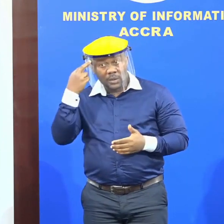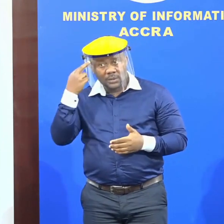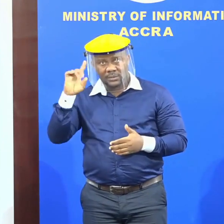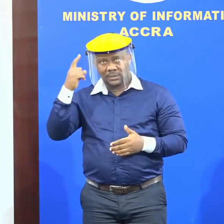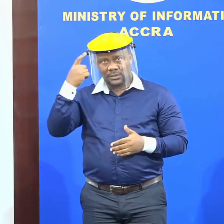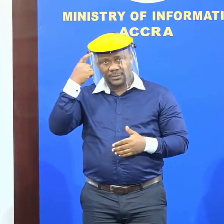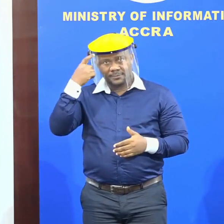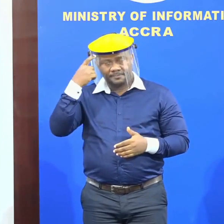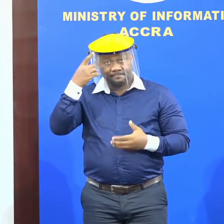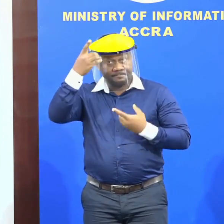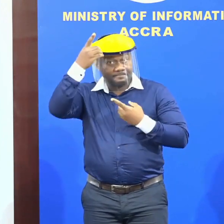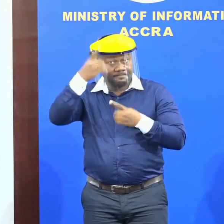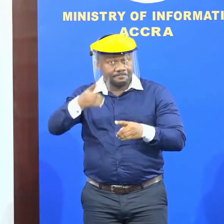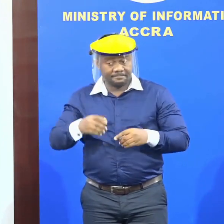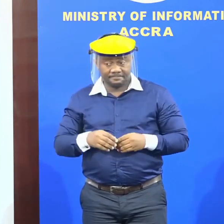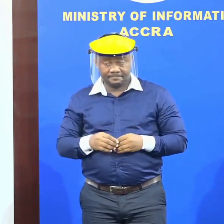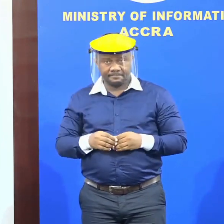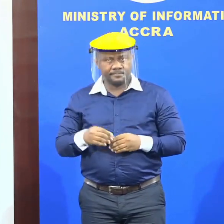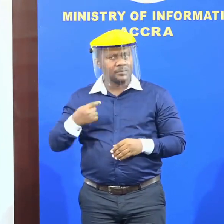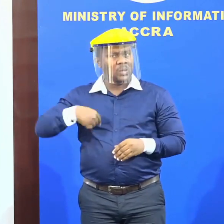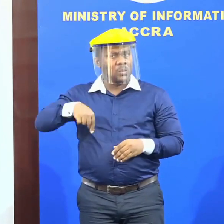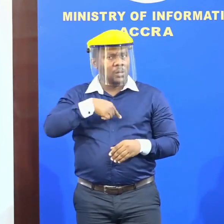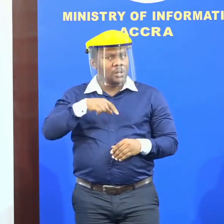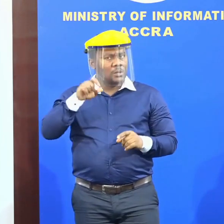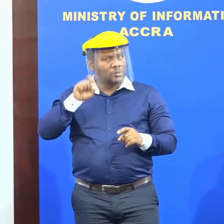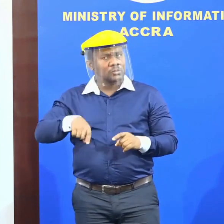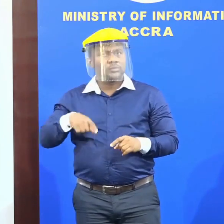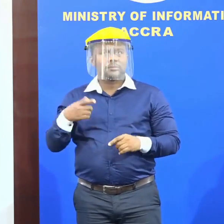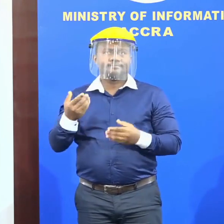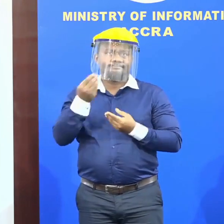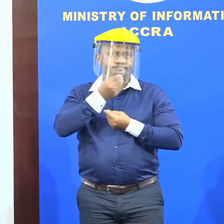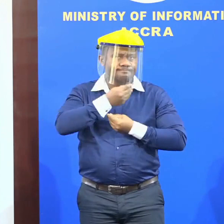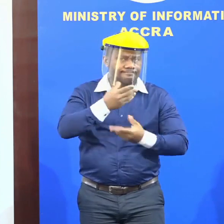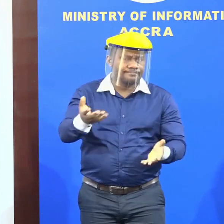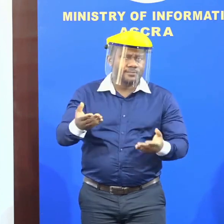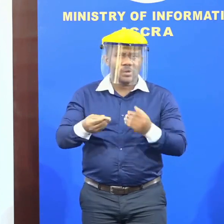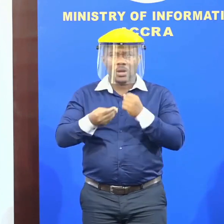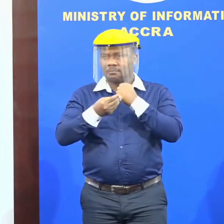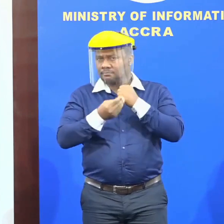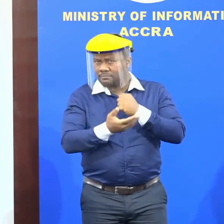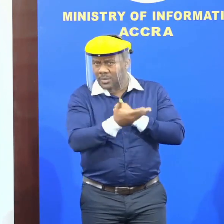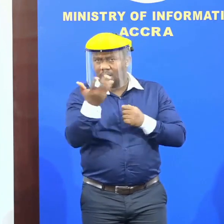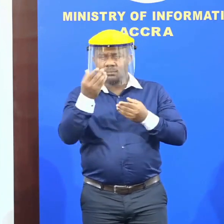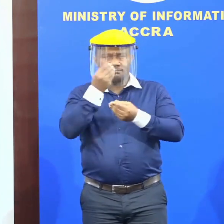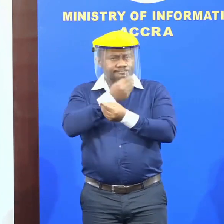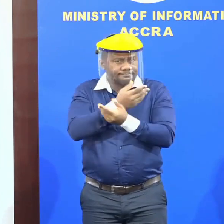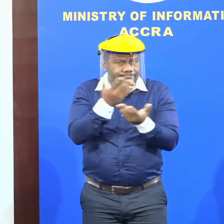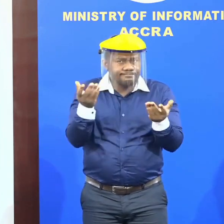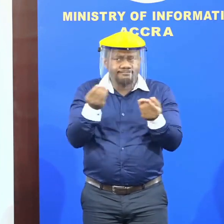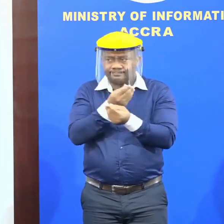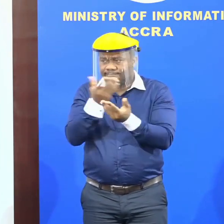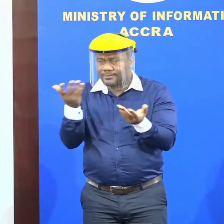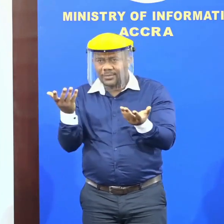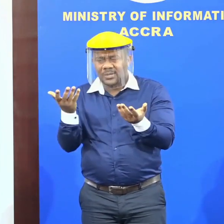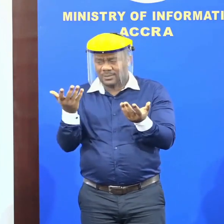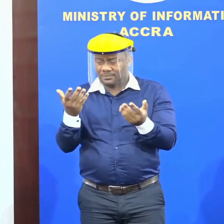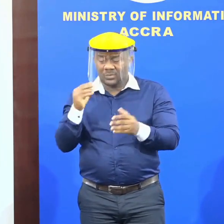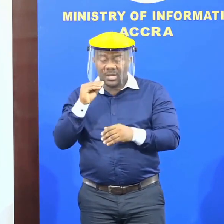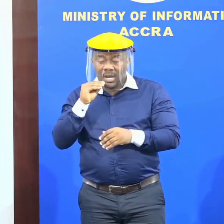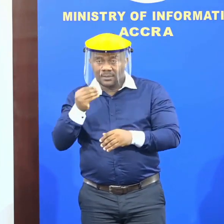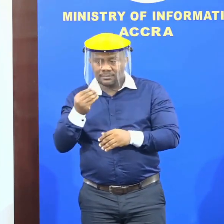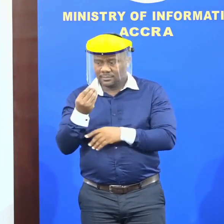ede asi ho se yenhwe ne modawuro ementre se obi abemu se kuku no kura no ye di a anase ne ma di